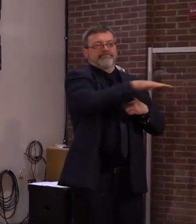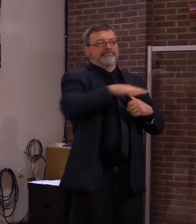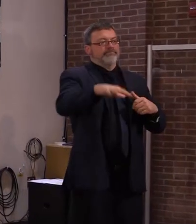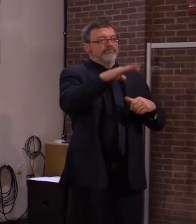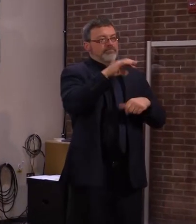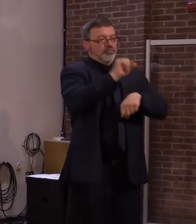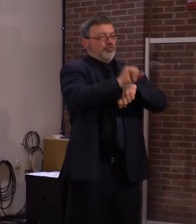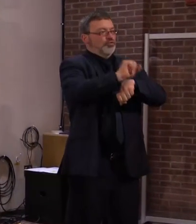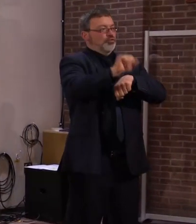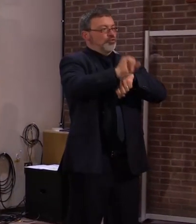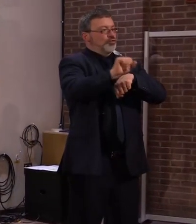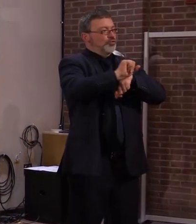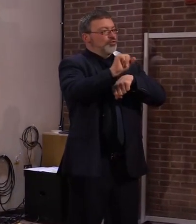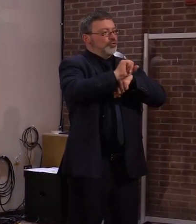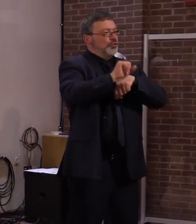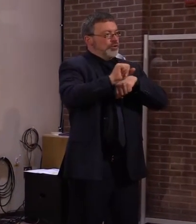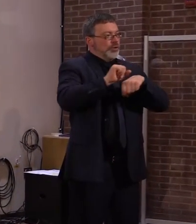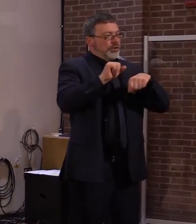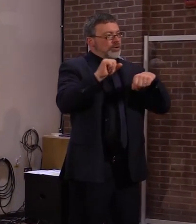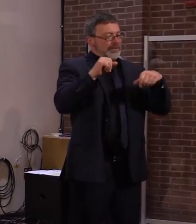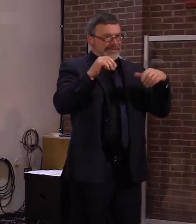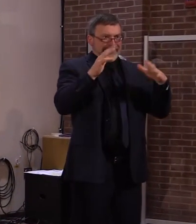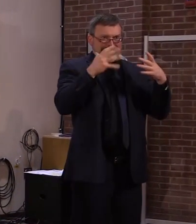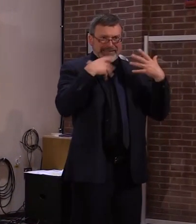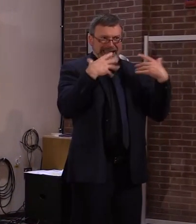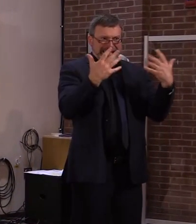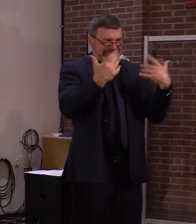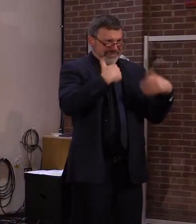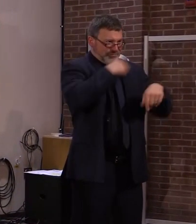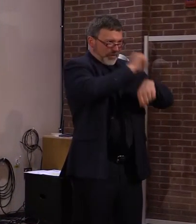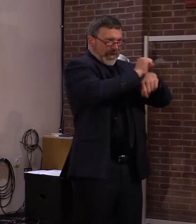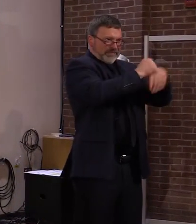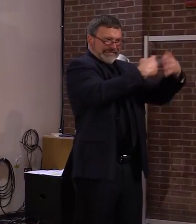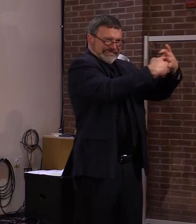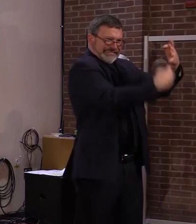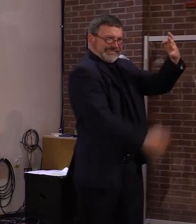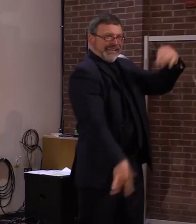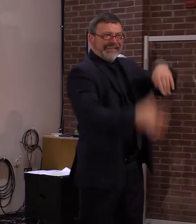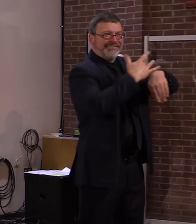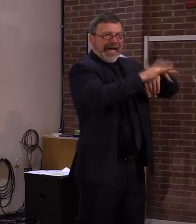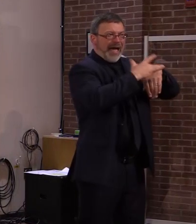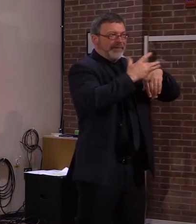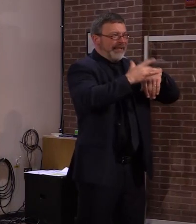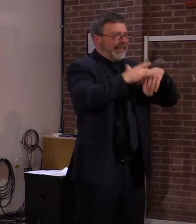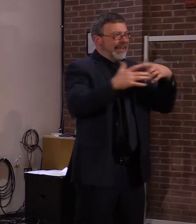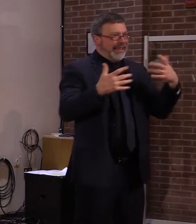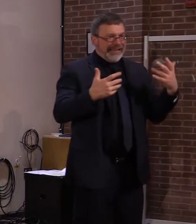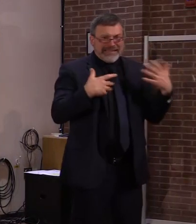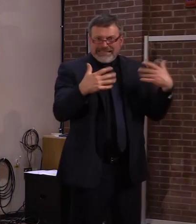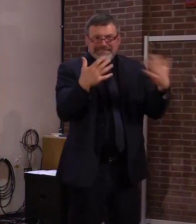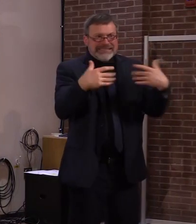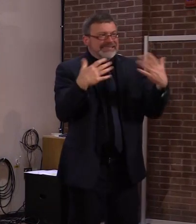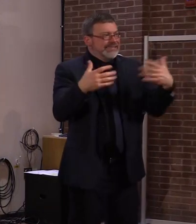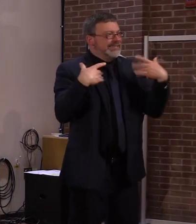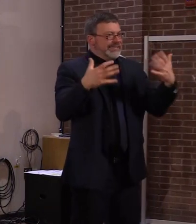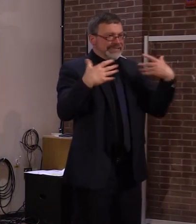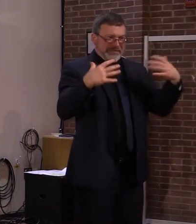attract more people to come to Vermont, to stay here, to raise families here, because